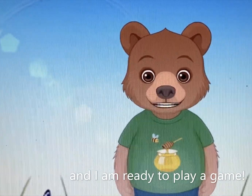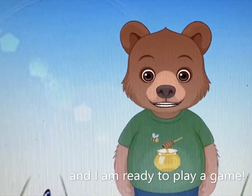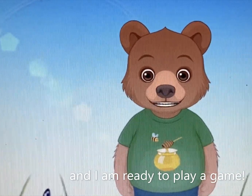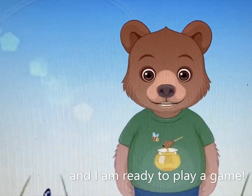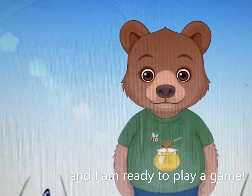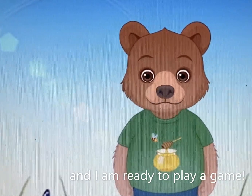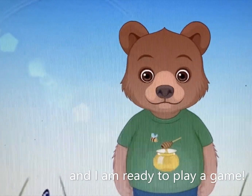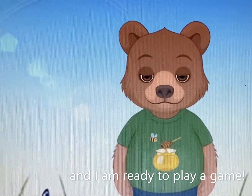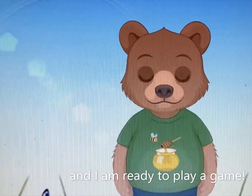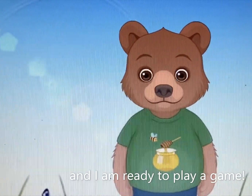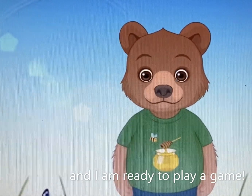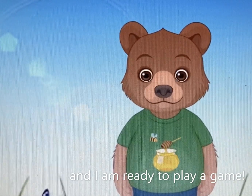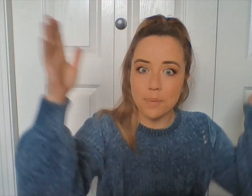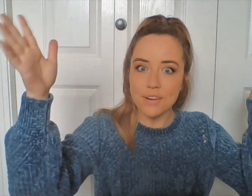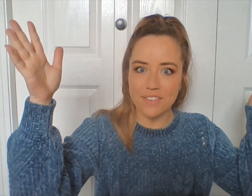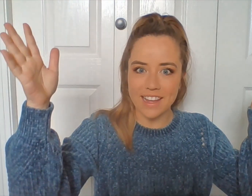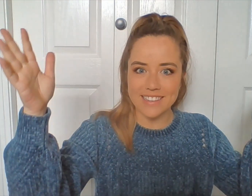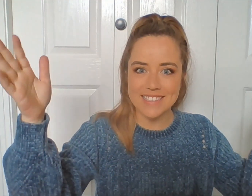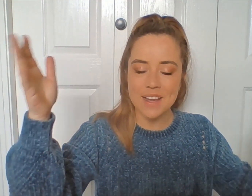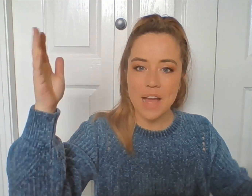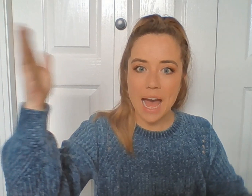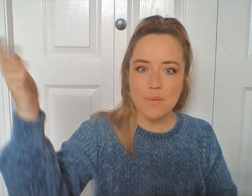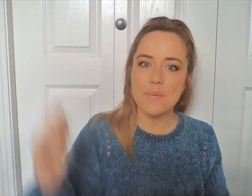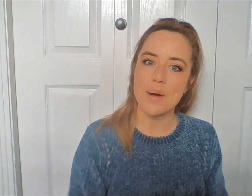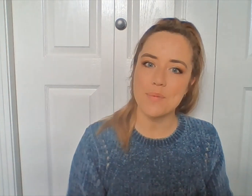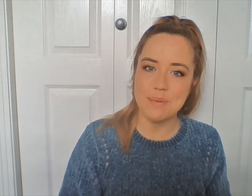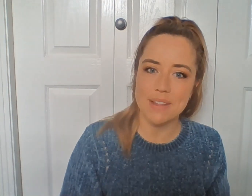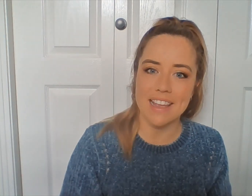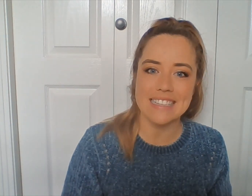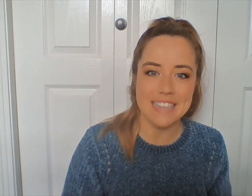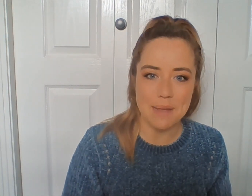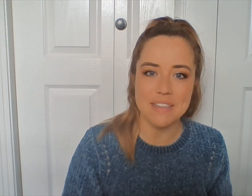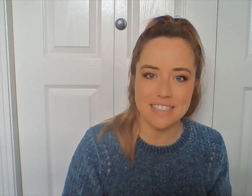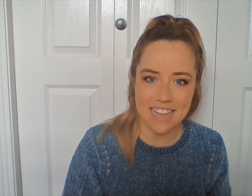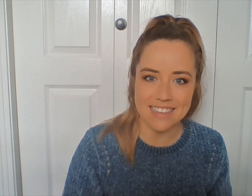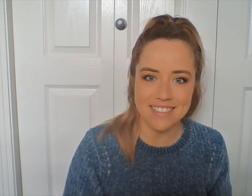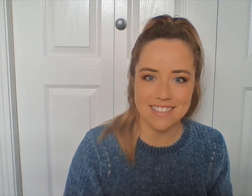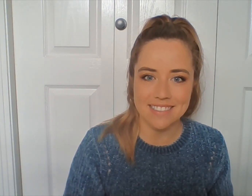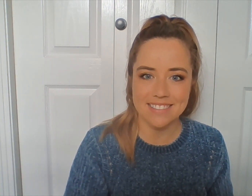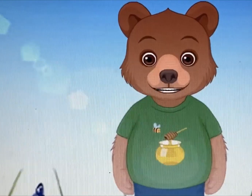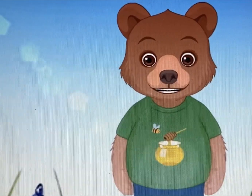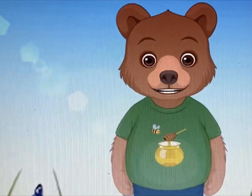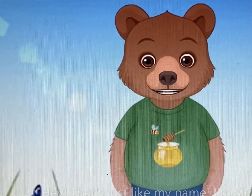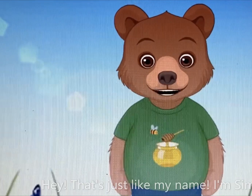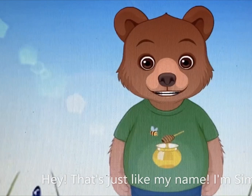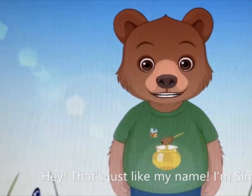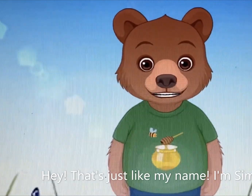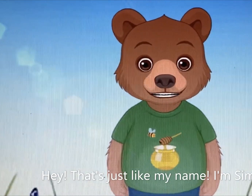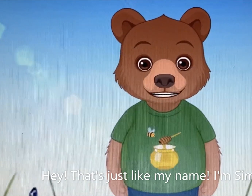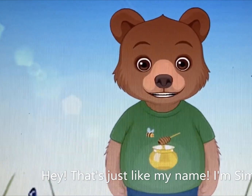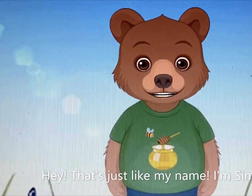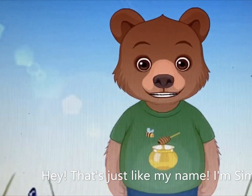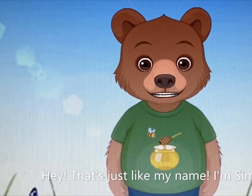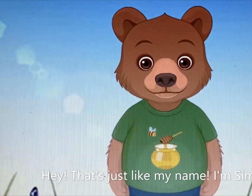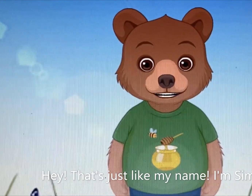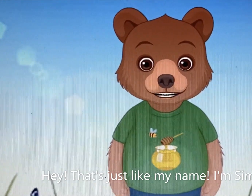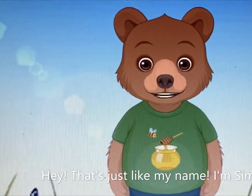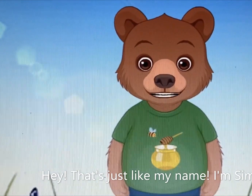a game. Perfect. How about we play Simon Says? Hey, that's just like my name. I'm